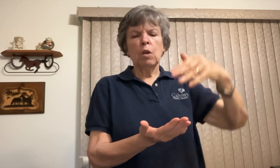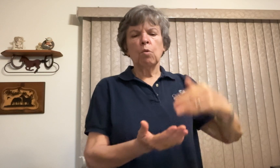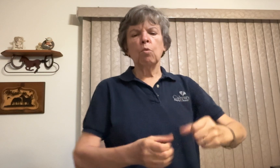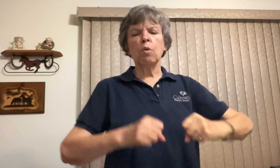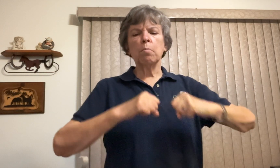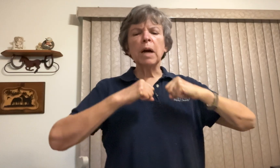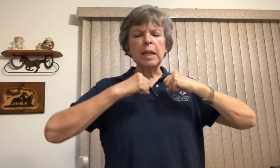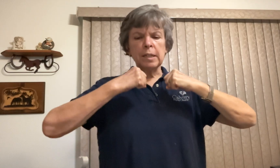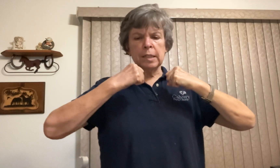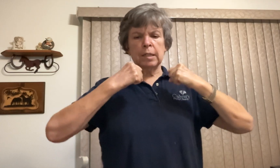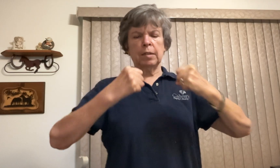Or might.